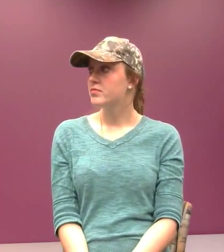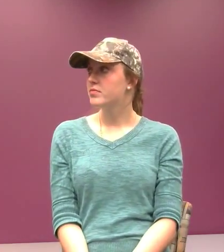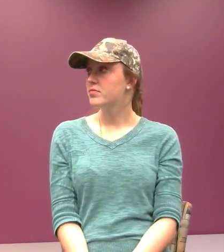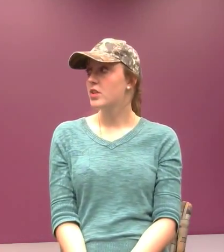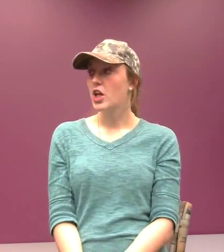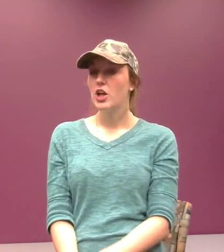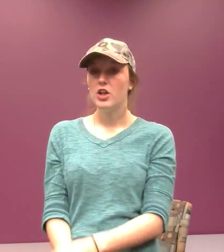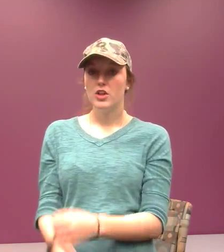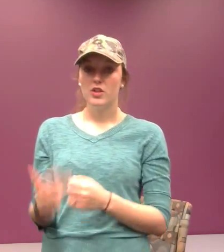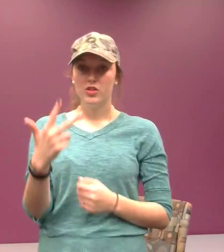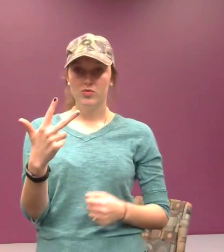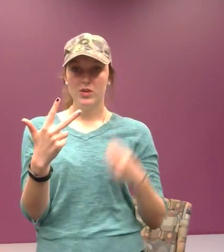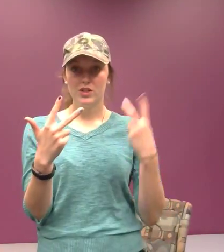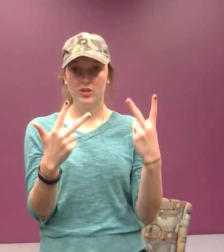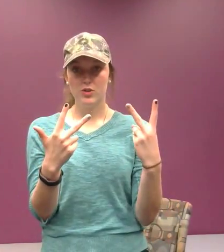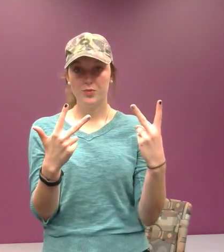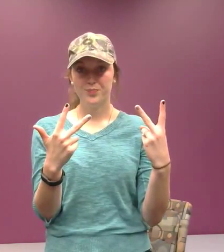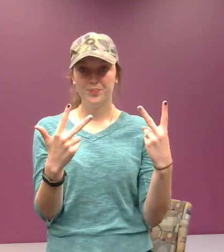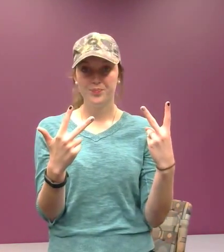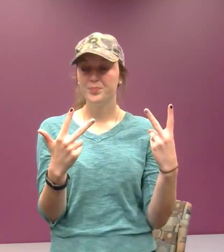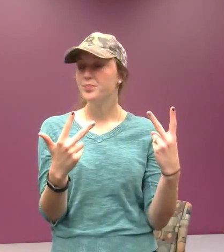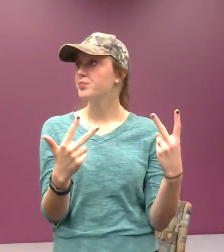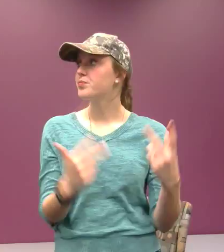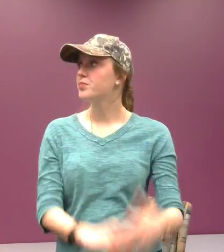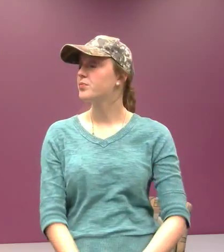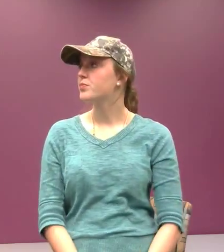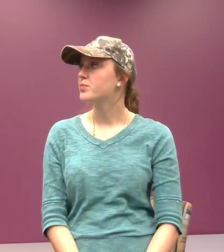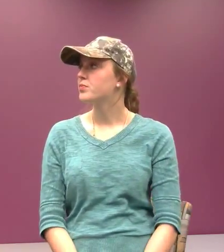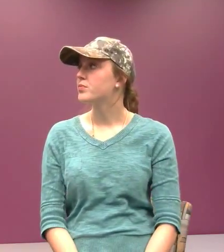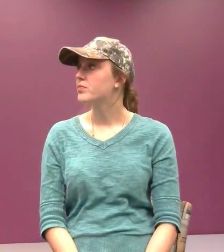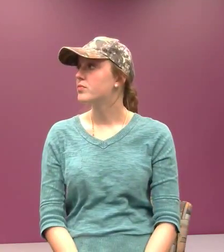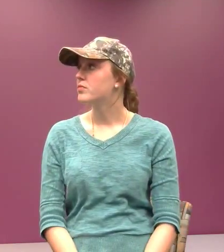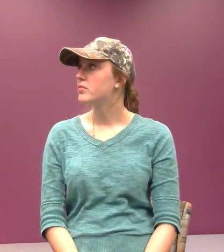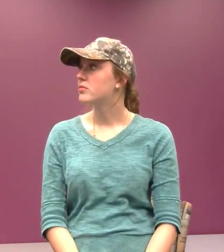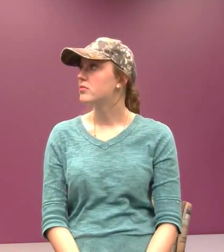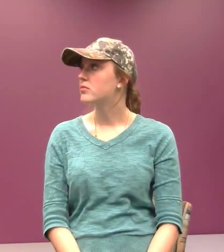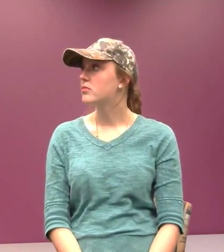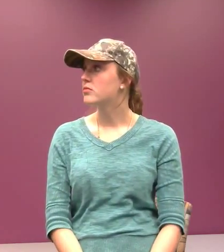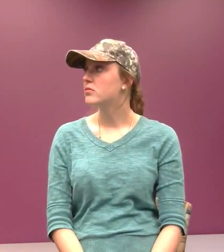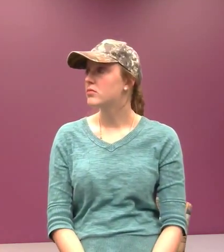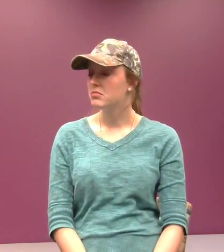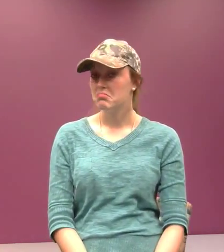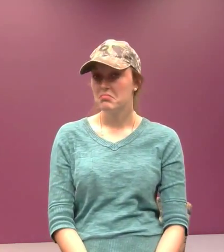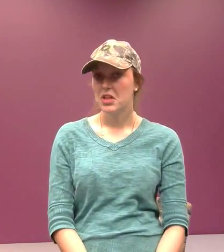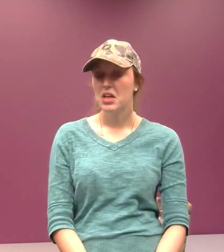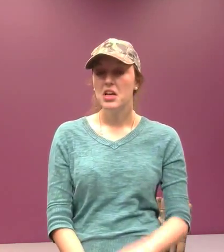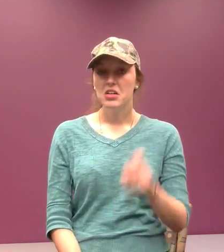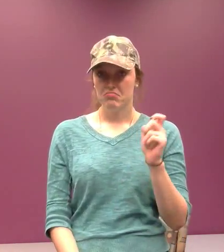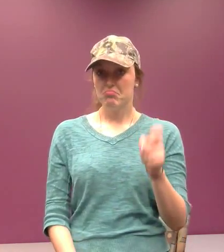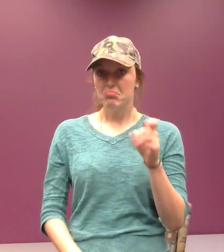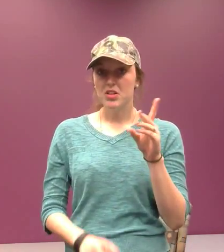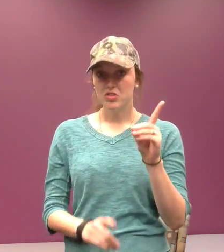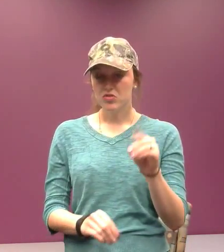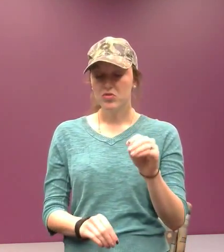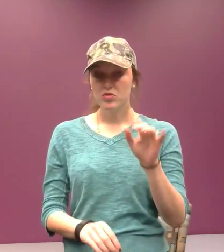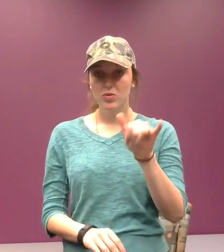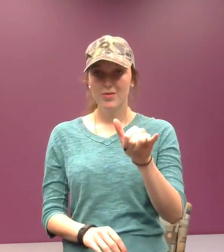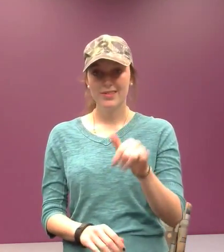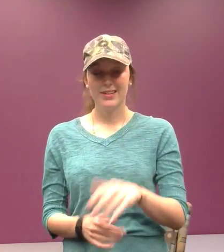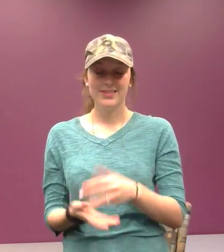of that trinomial. You're going to be able to, you're going to have to do this in some of these problems as we go